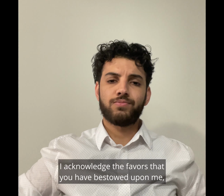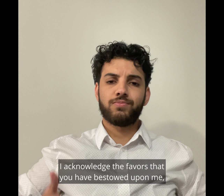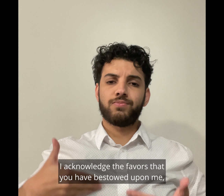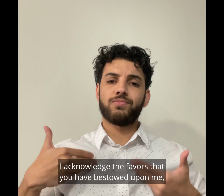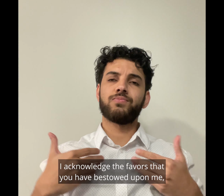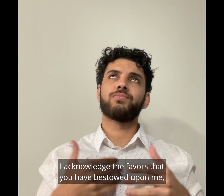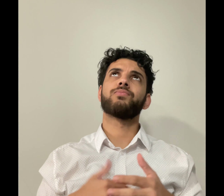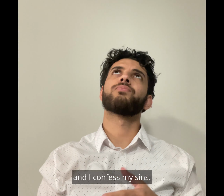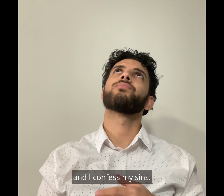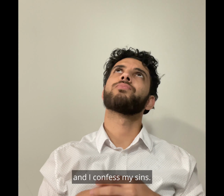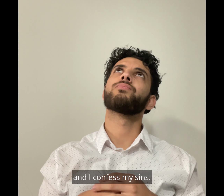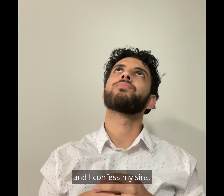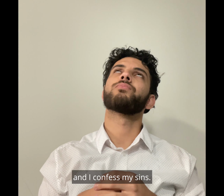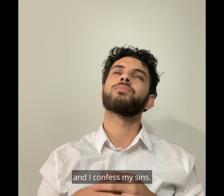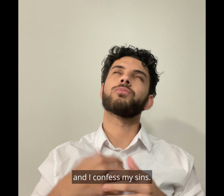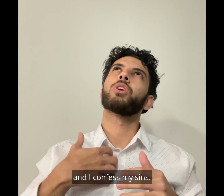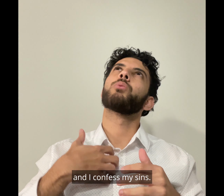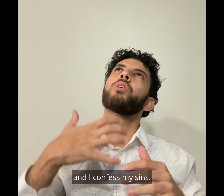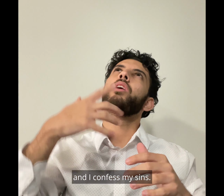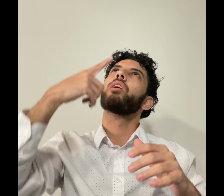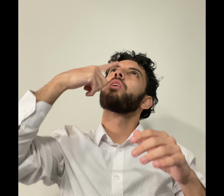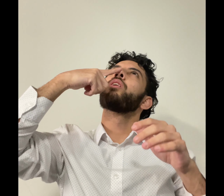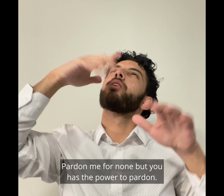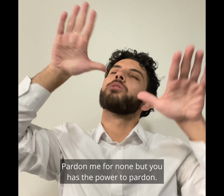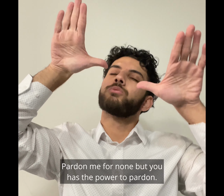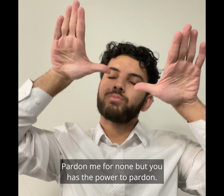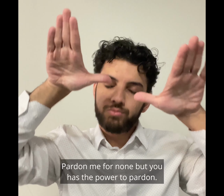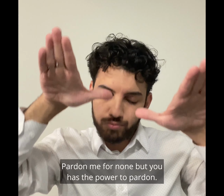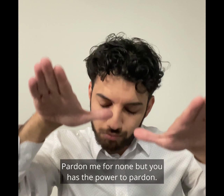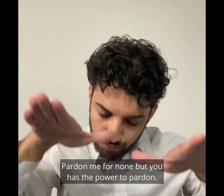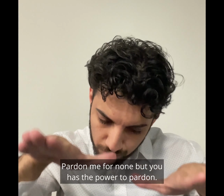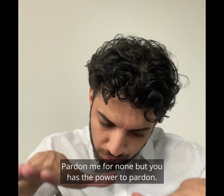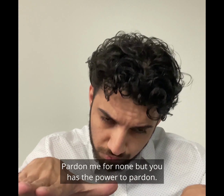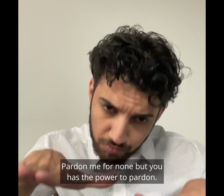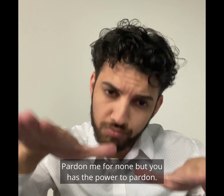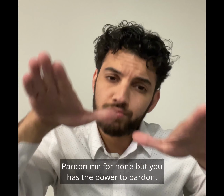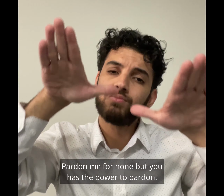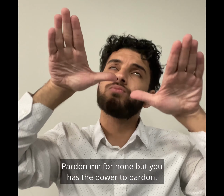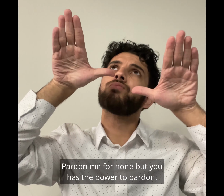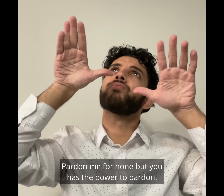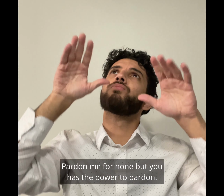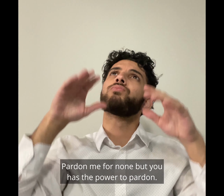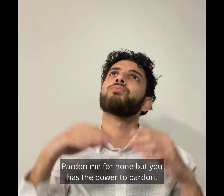upon me, and I confess my sins. Pardon me, for none but you has the power to pardon.